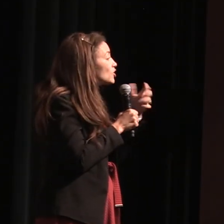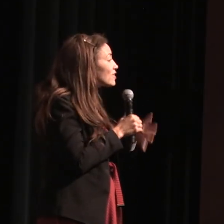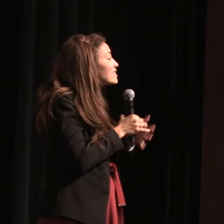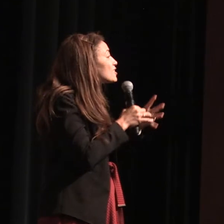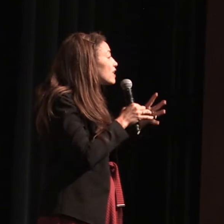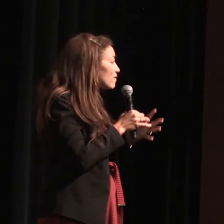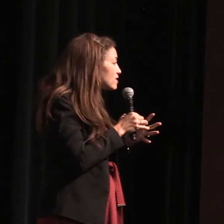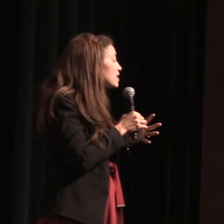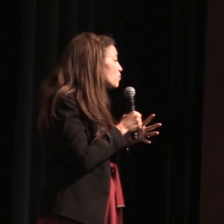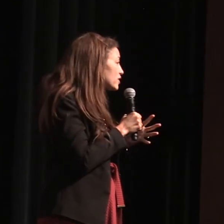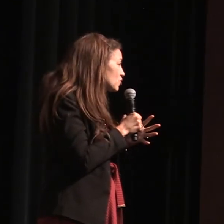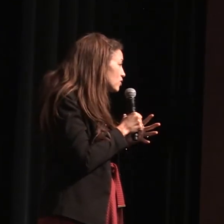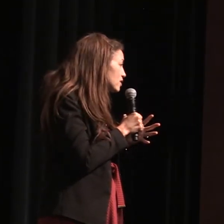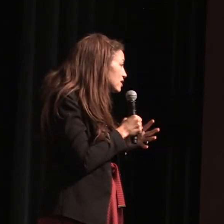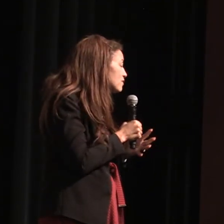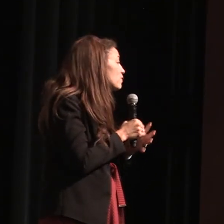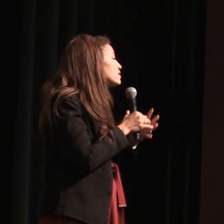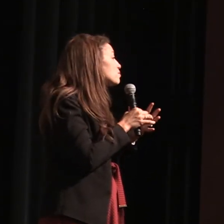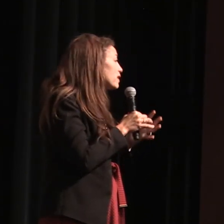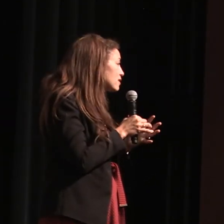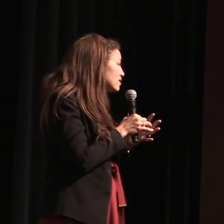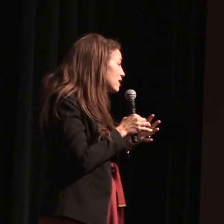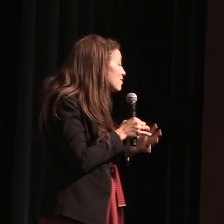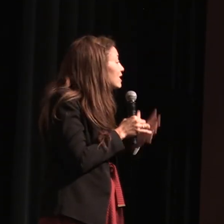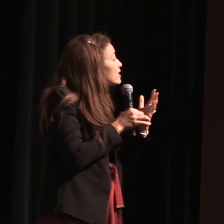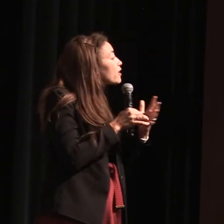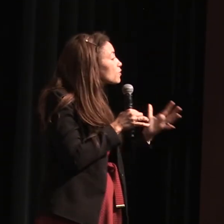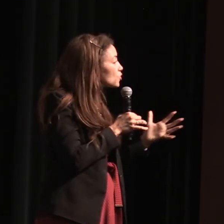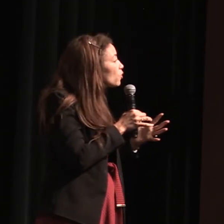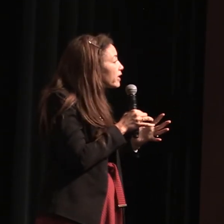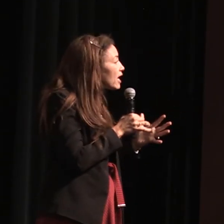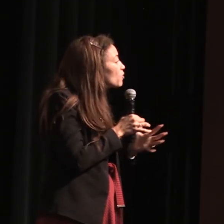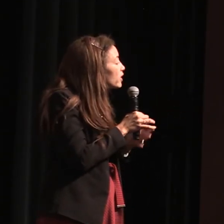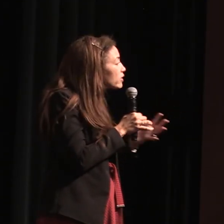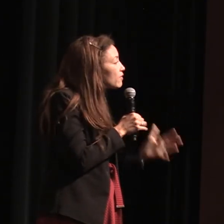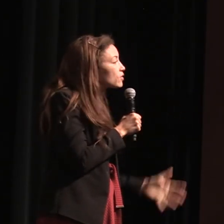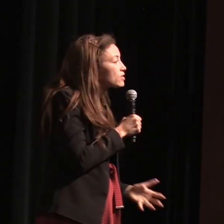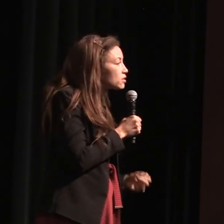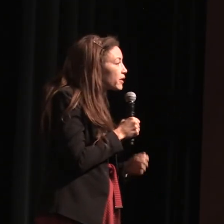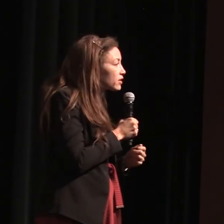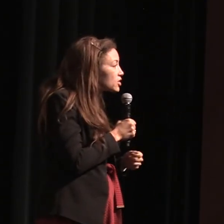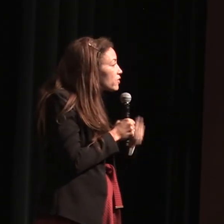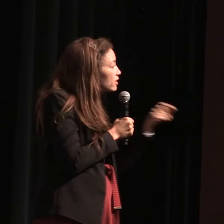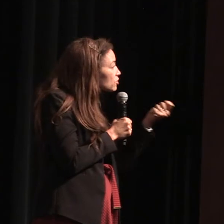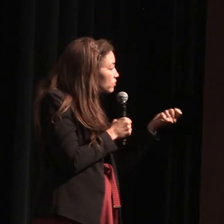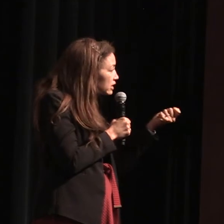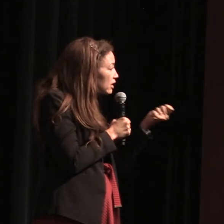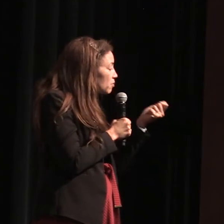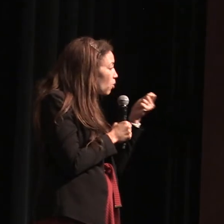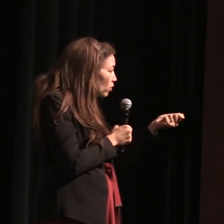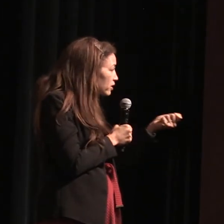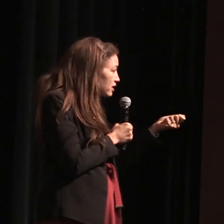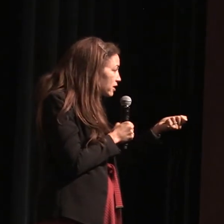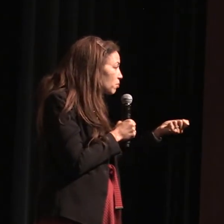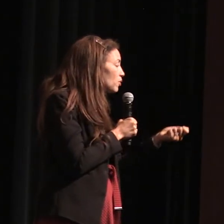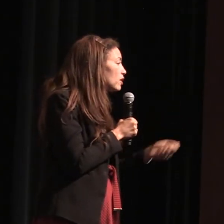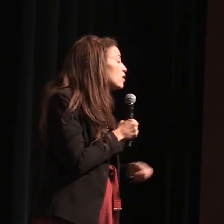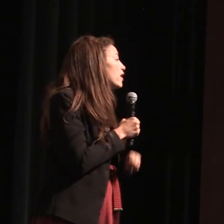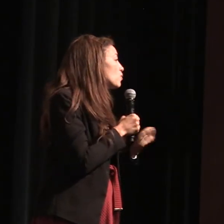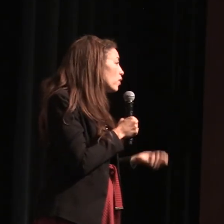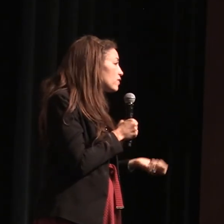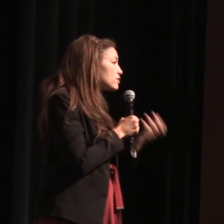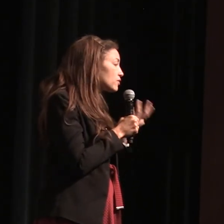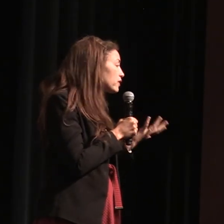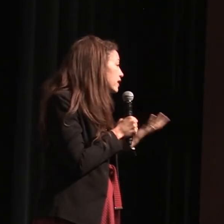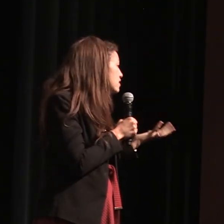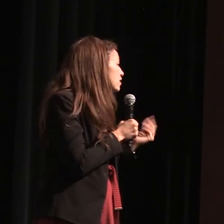schools so that they still have the same resources funded by the state that any other school would have and we don't have those disparities. So I think it's a really important example